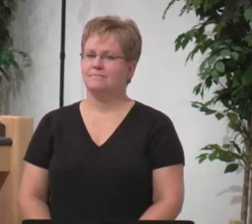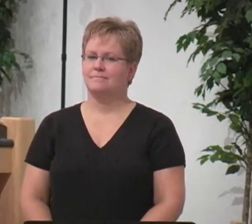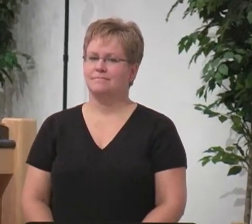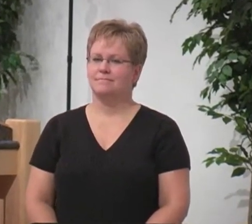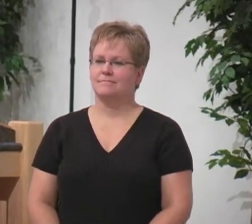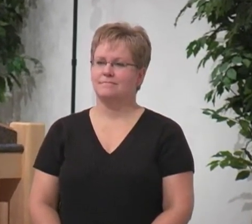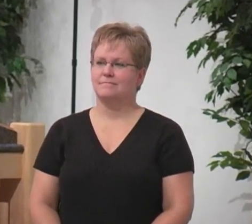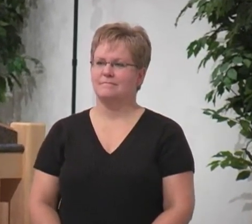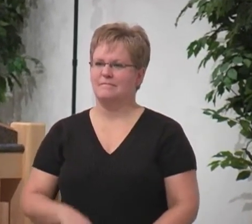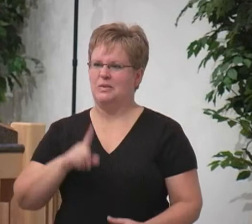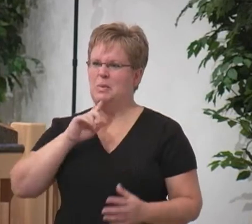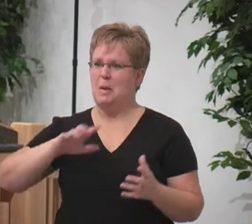It is really raining out there, huh?